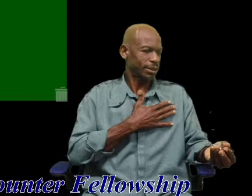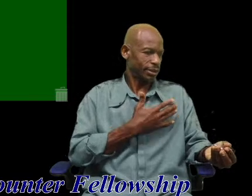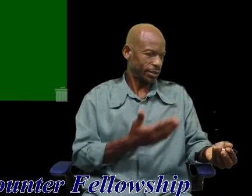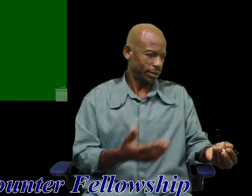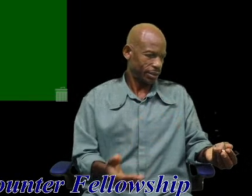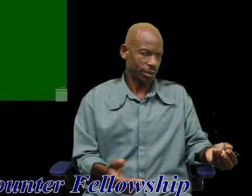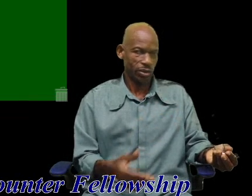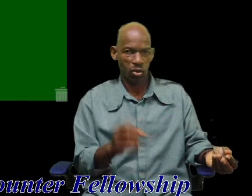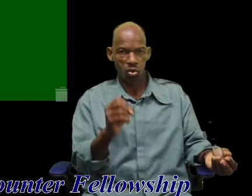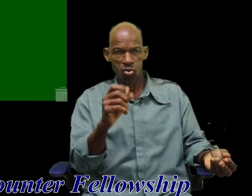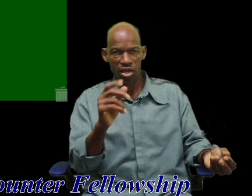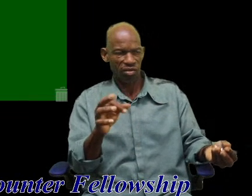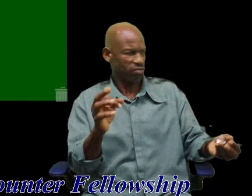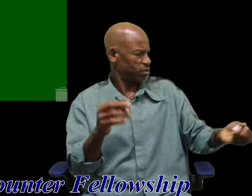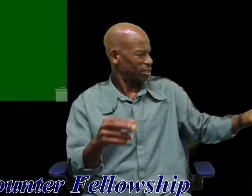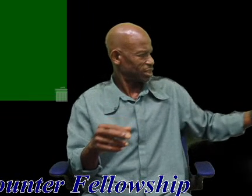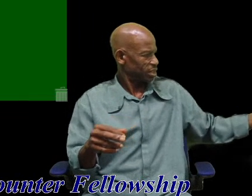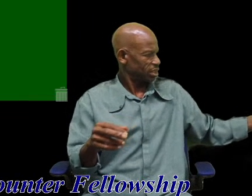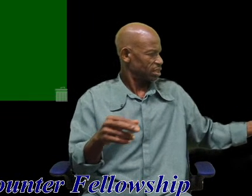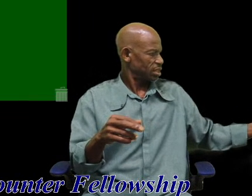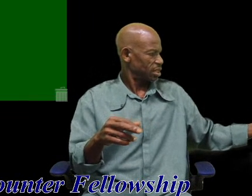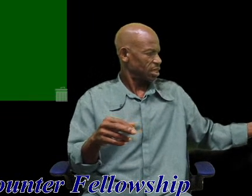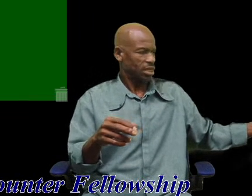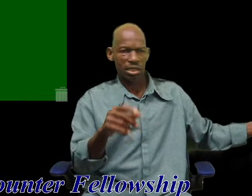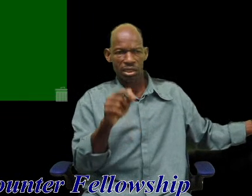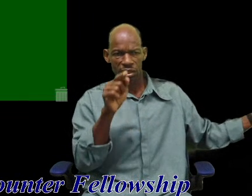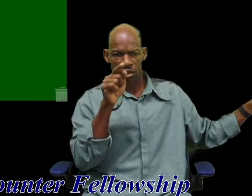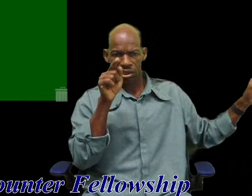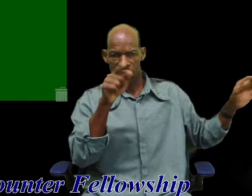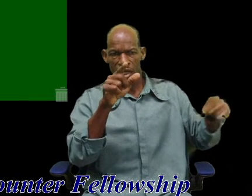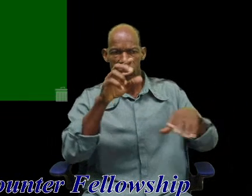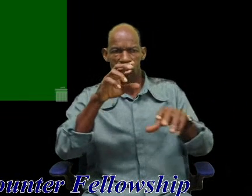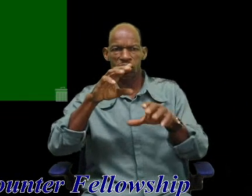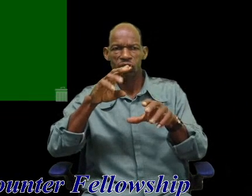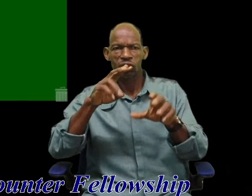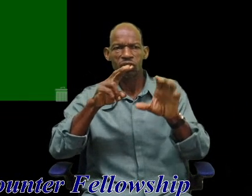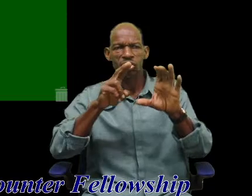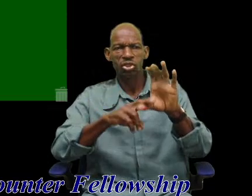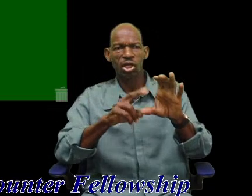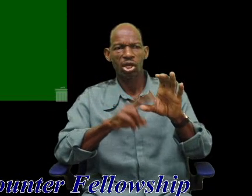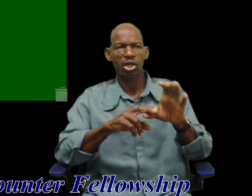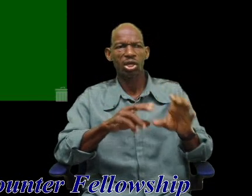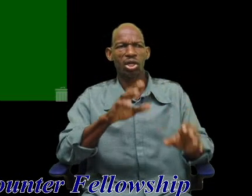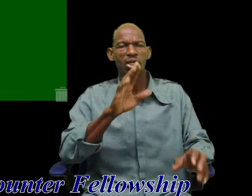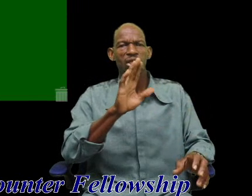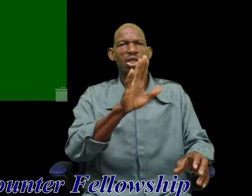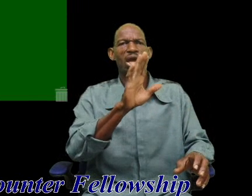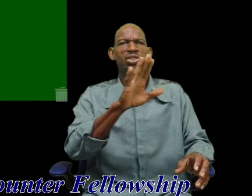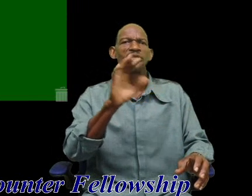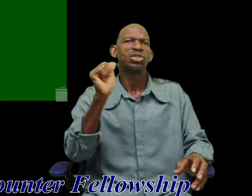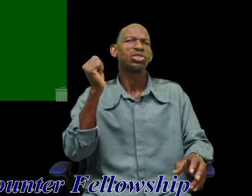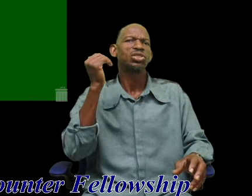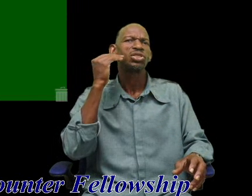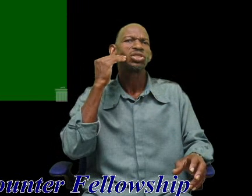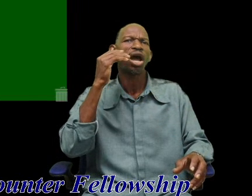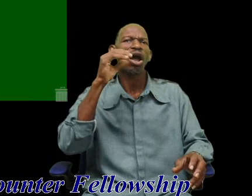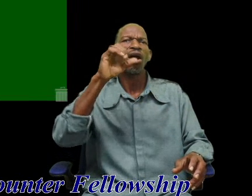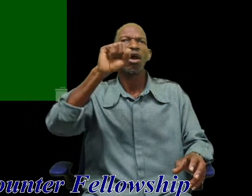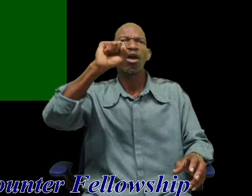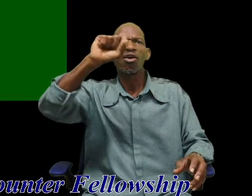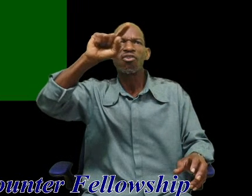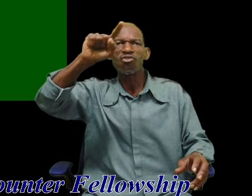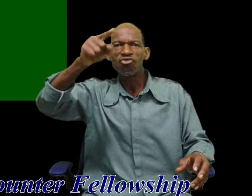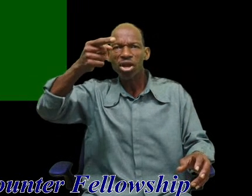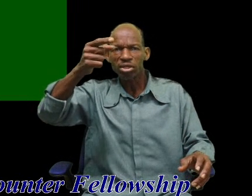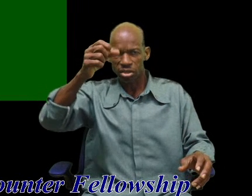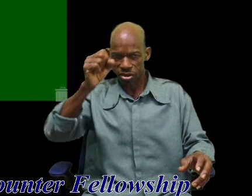vocabulary words that have the meaning to what we are going to be learning today. Right? So there are certain